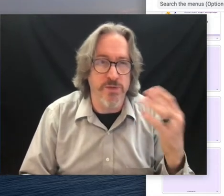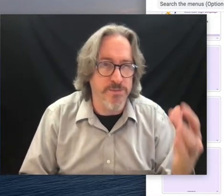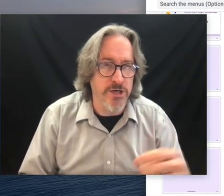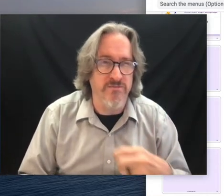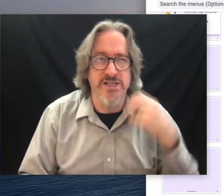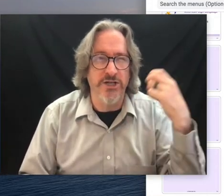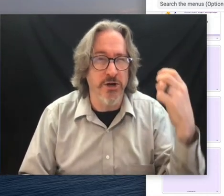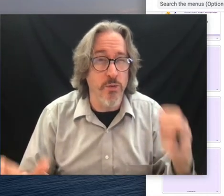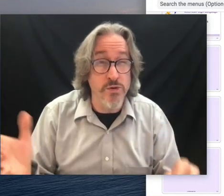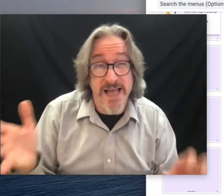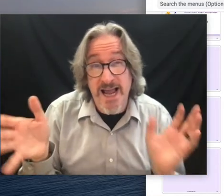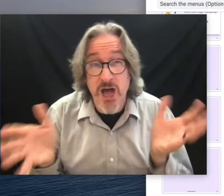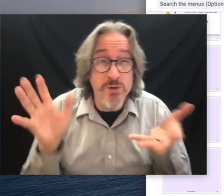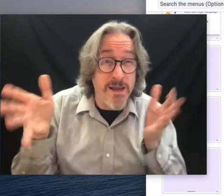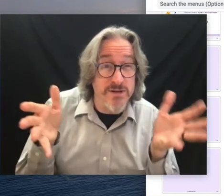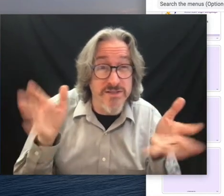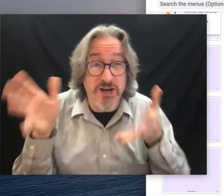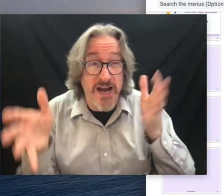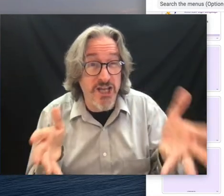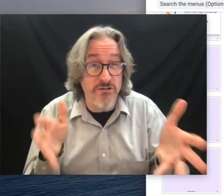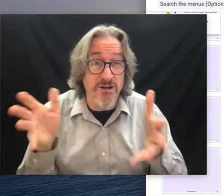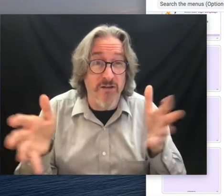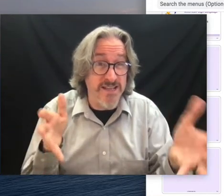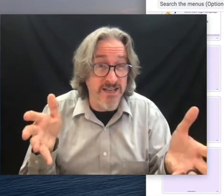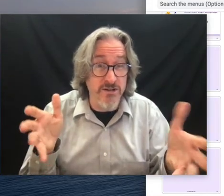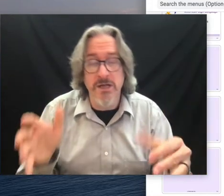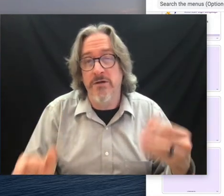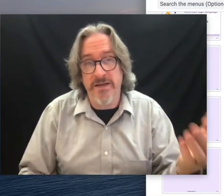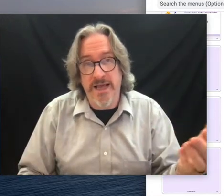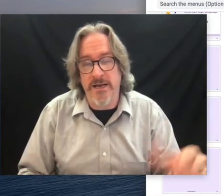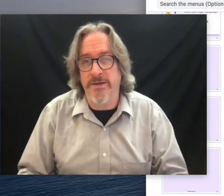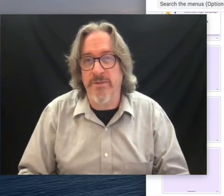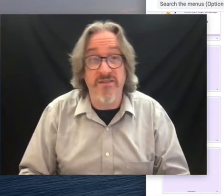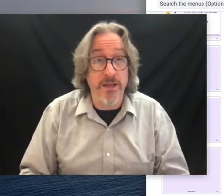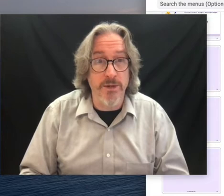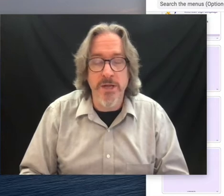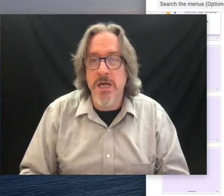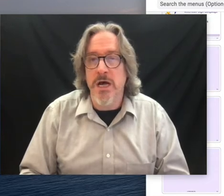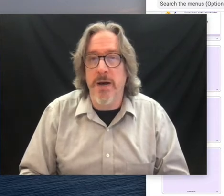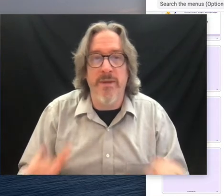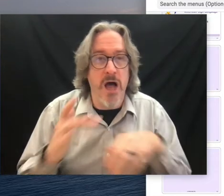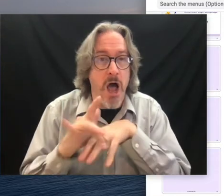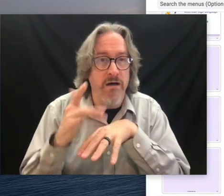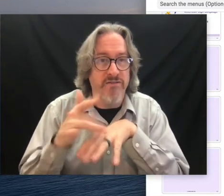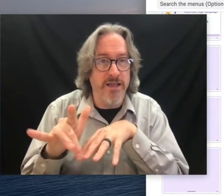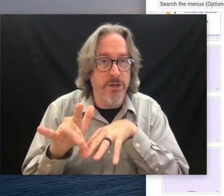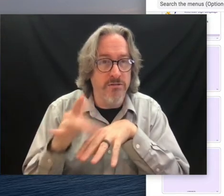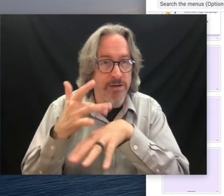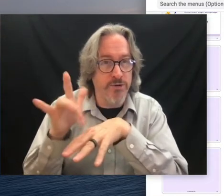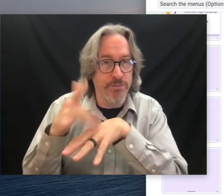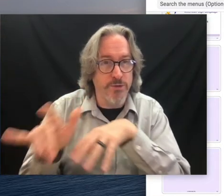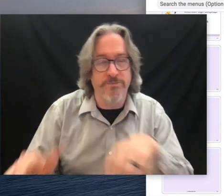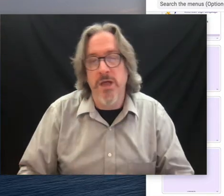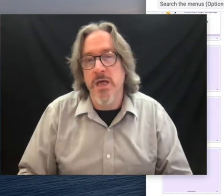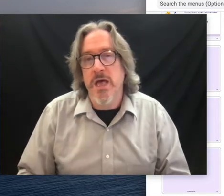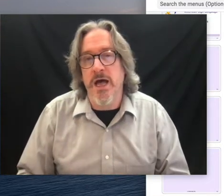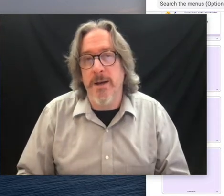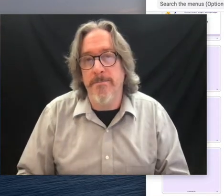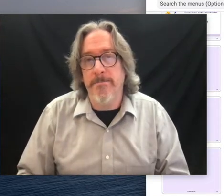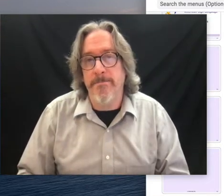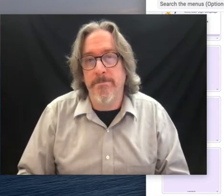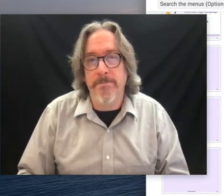situations, whispered conversation. Oh, who's that guy? Who's that person? They're kind of cute. Are they single? Right, that kind of thing. Available, right?